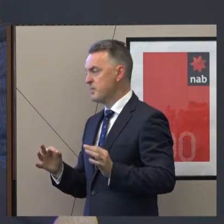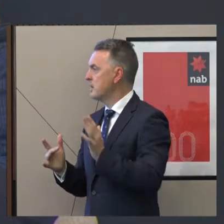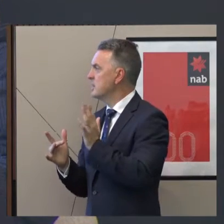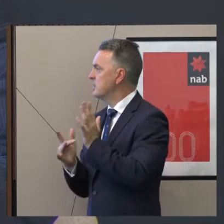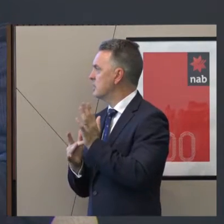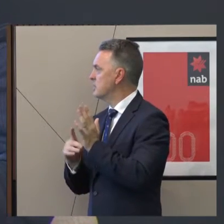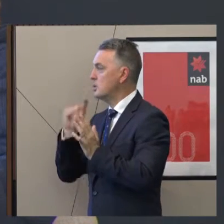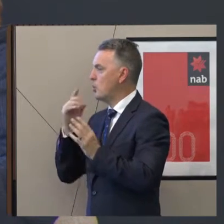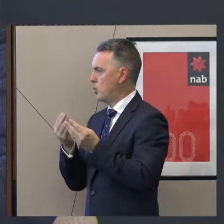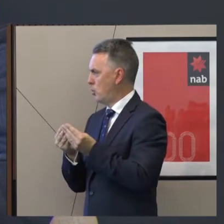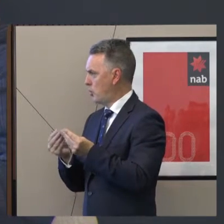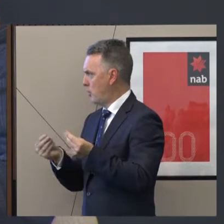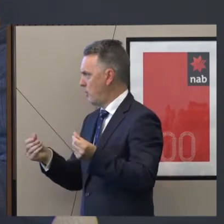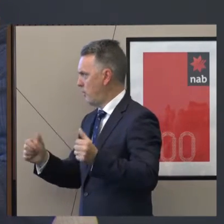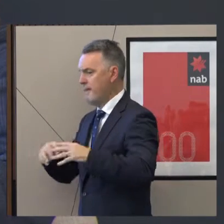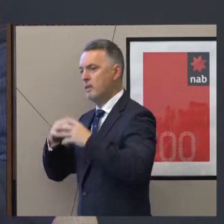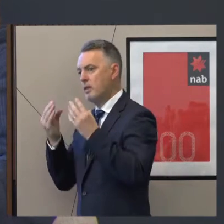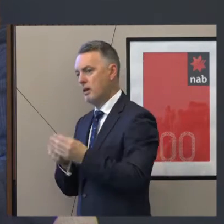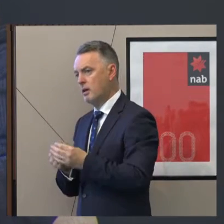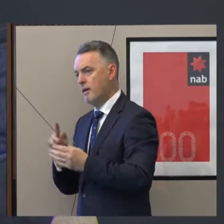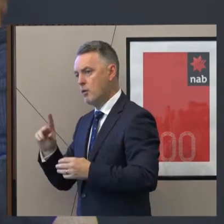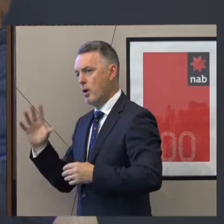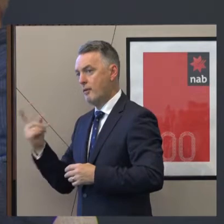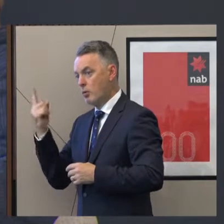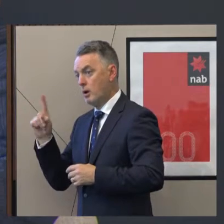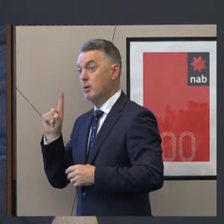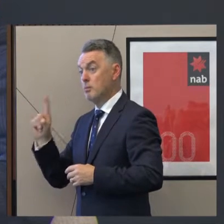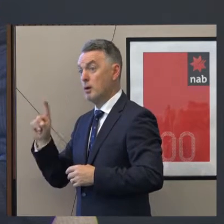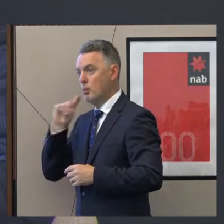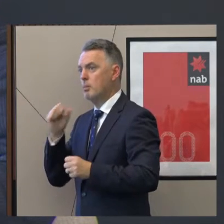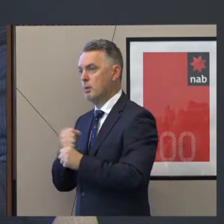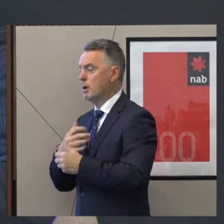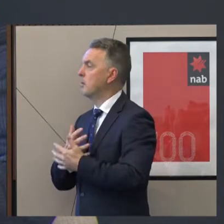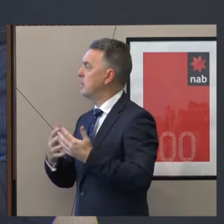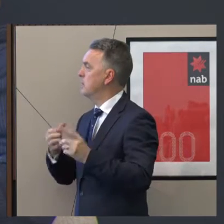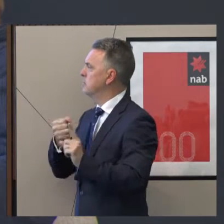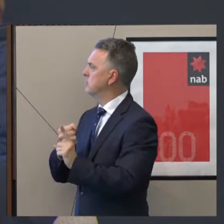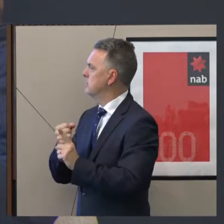will not solve everything for everybody, but by crikeys, it's going to make a difference.